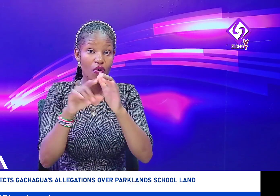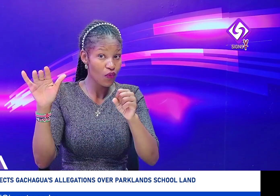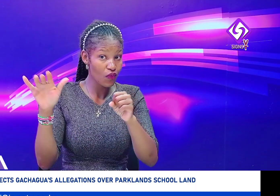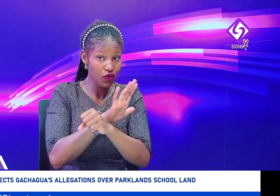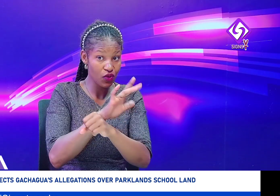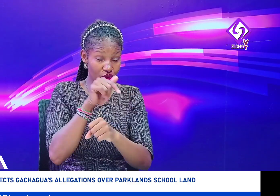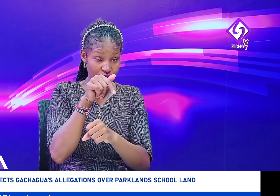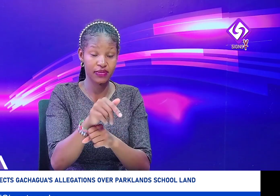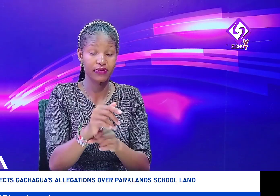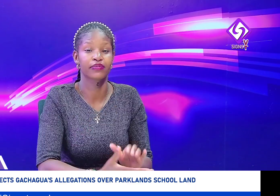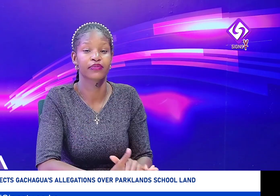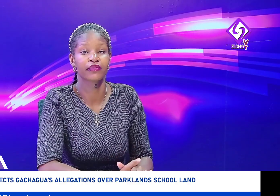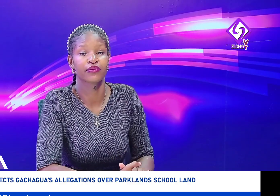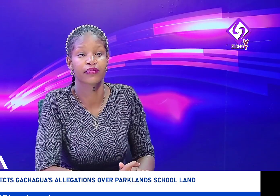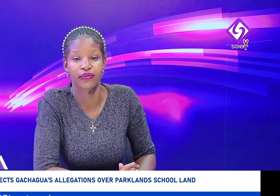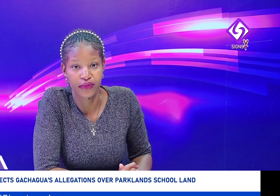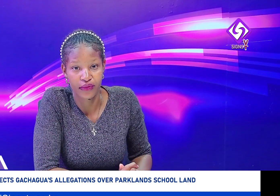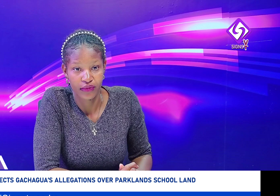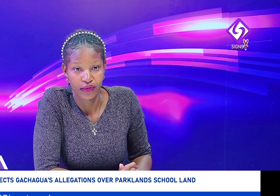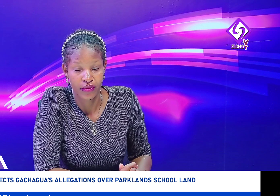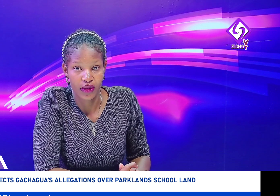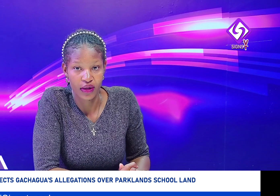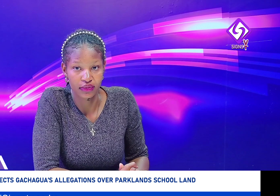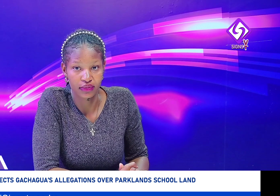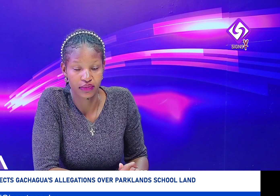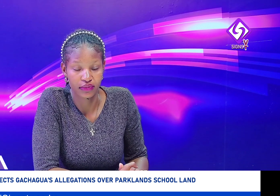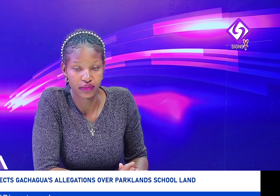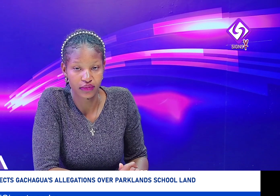remains committed to transparency and the lawful acquisition of property.